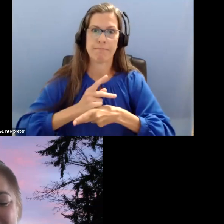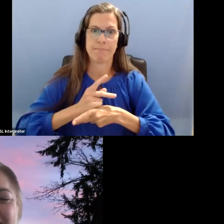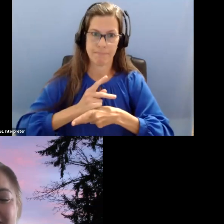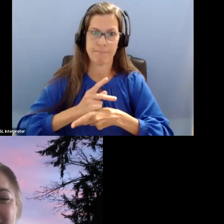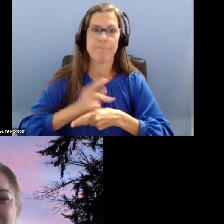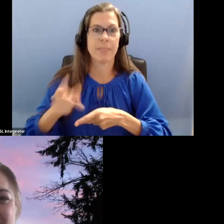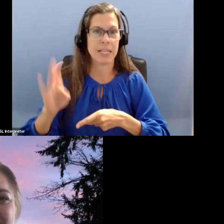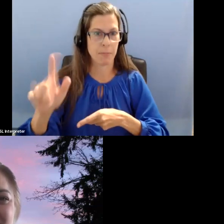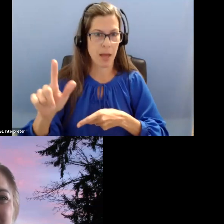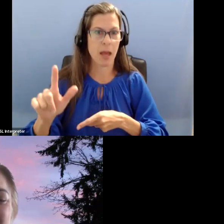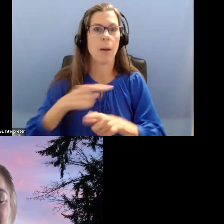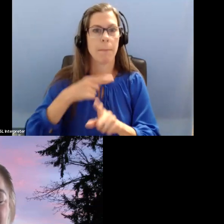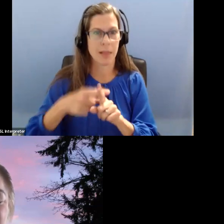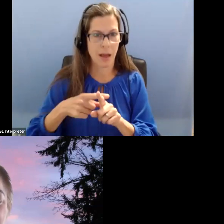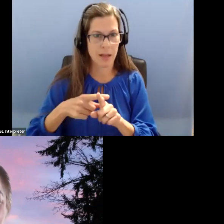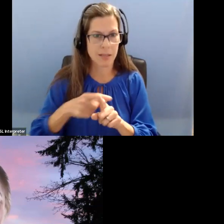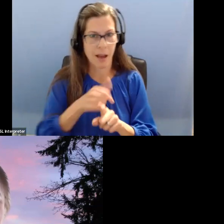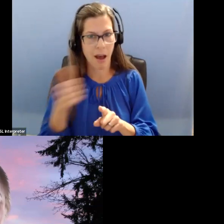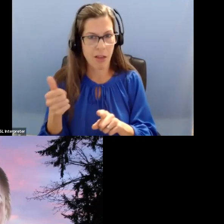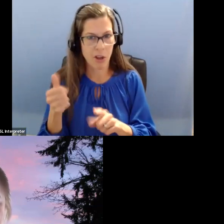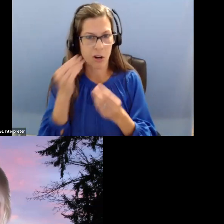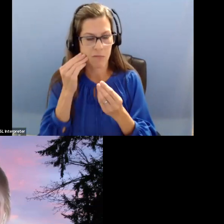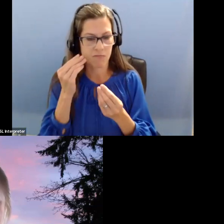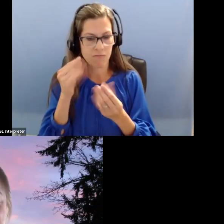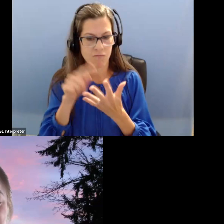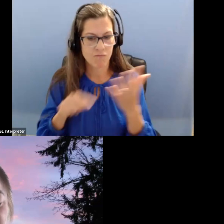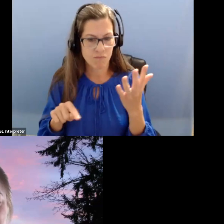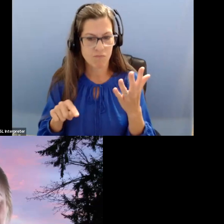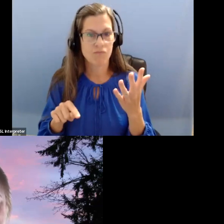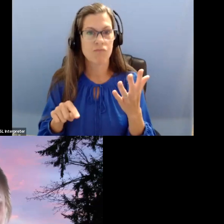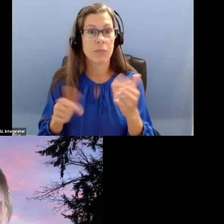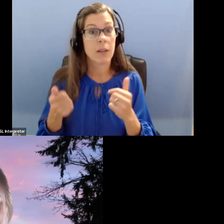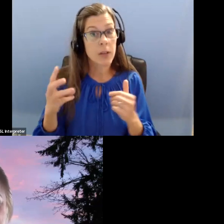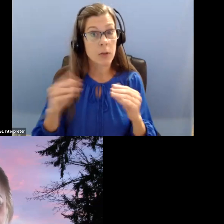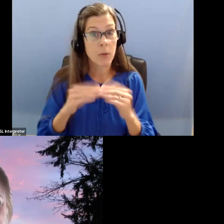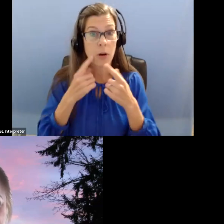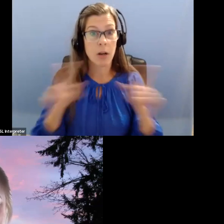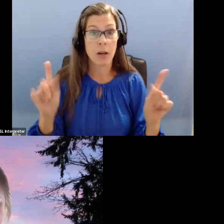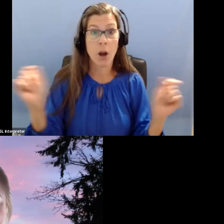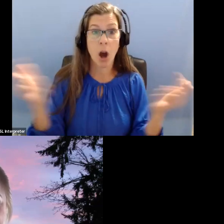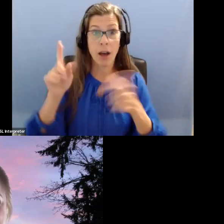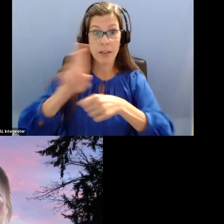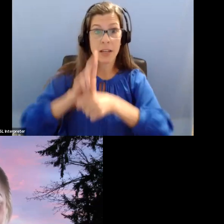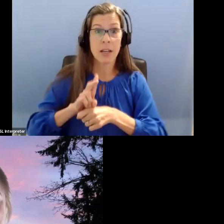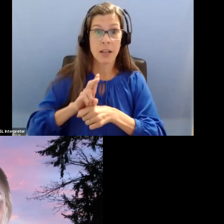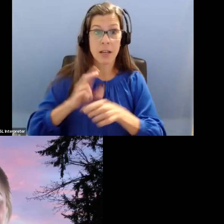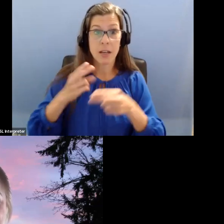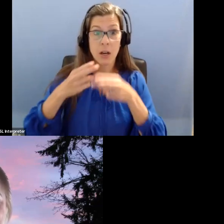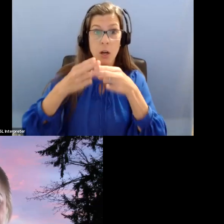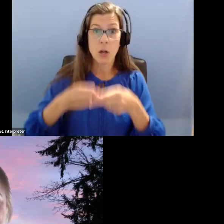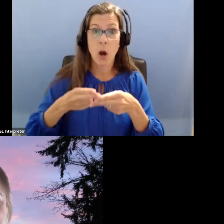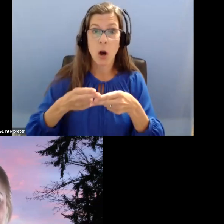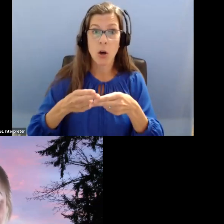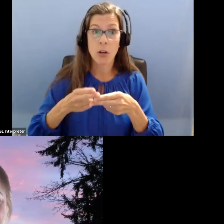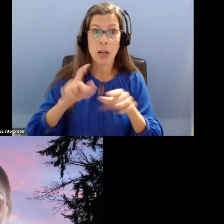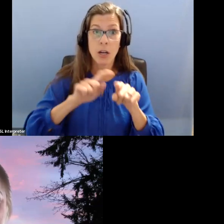bill, along with everything else. And then a few other things we're all going to have to get used to. We've been calling them call